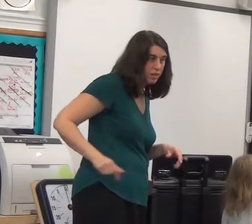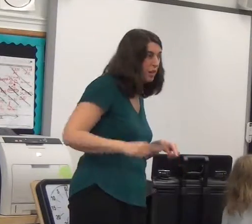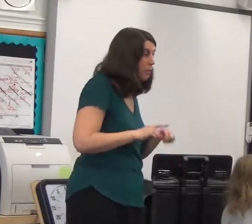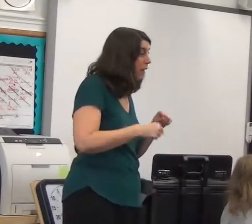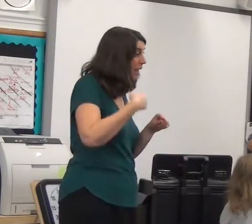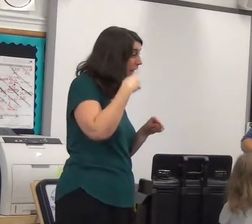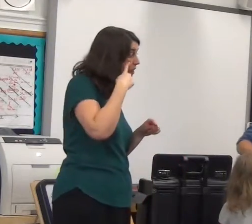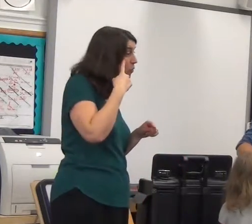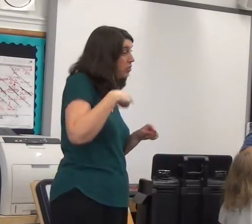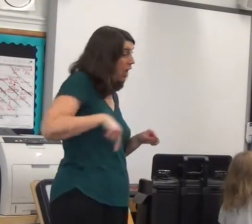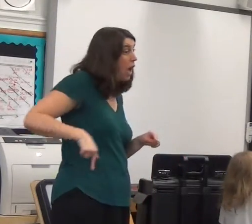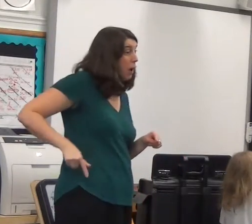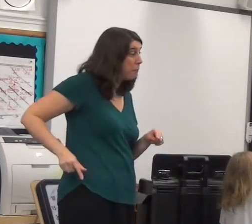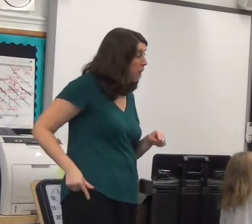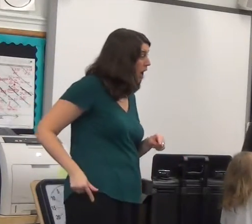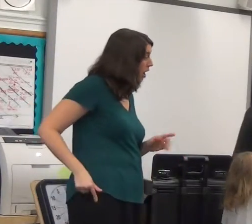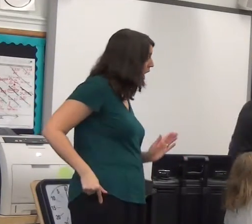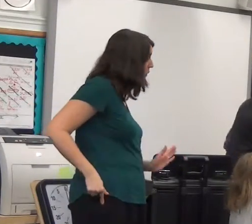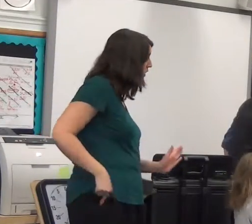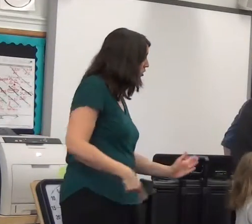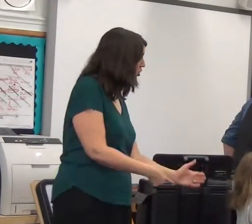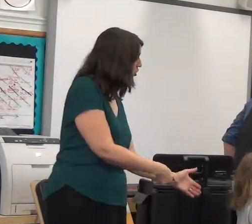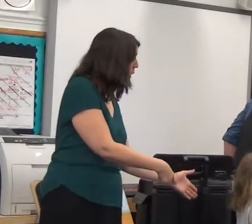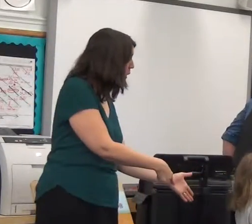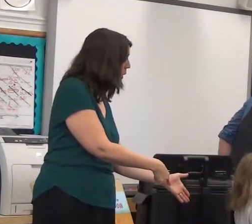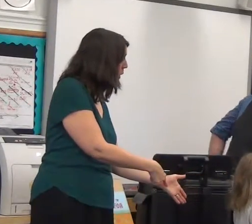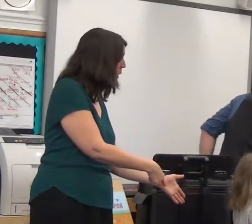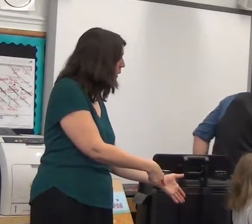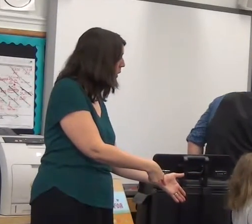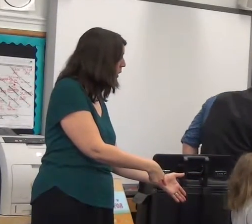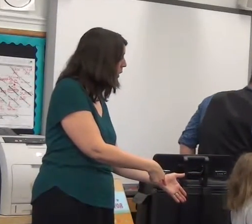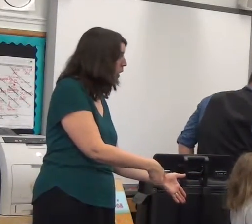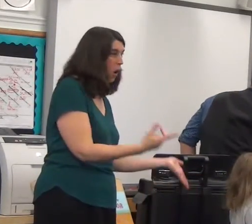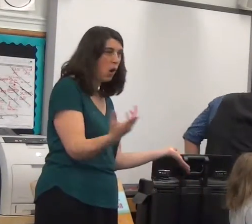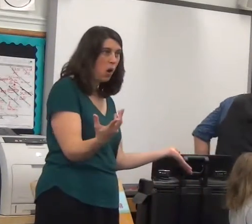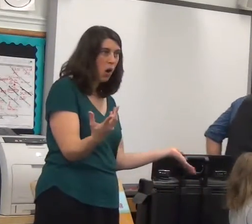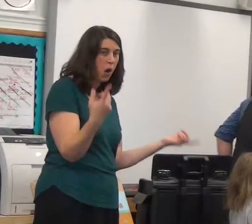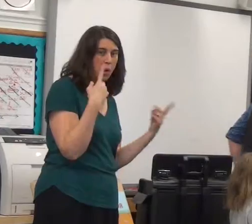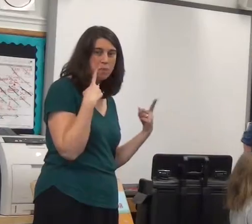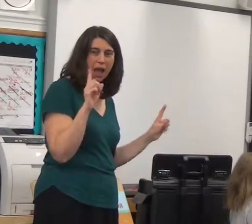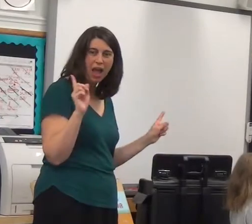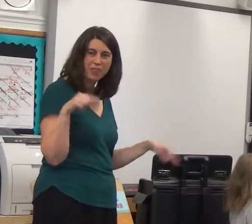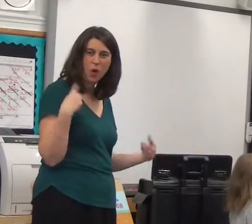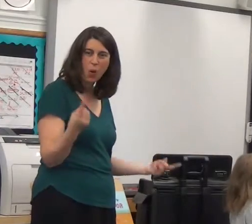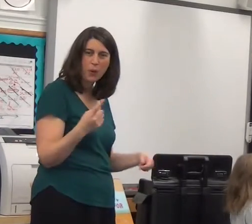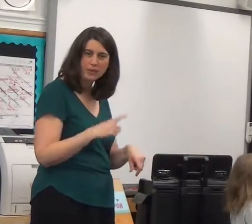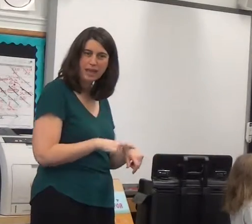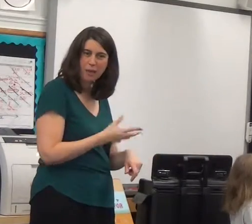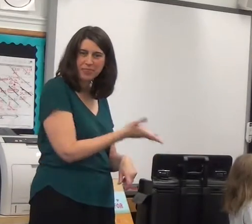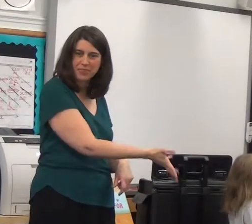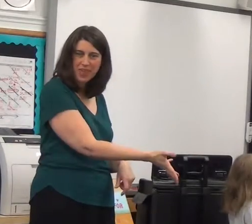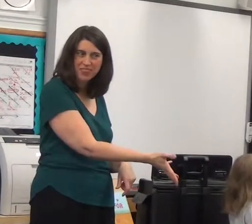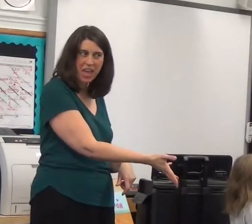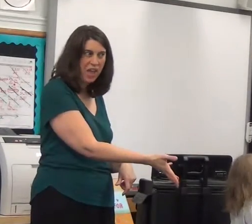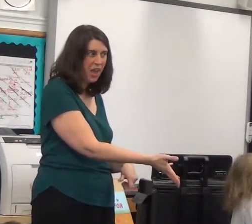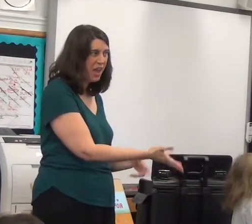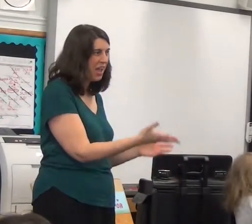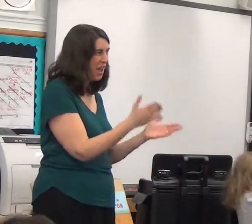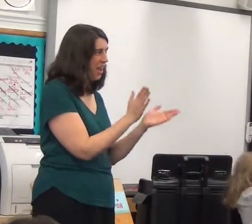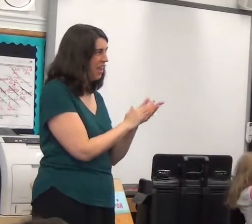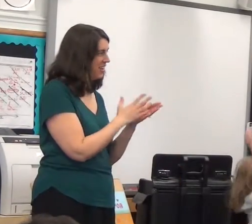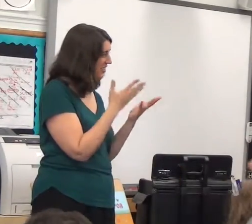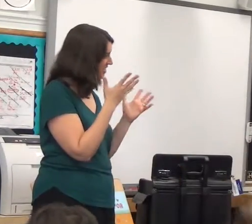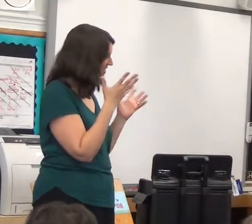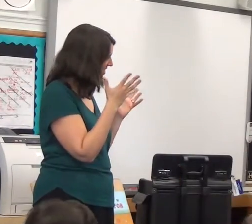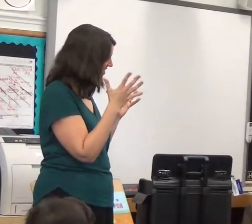it was inside my pocket, I would have showed you that it was actually underneath the cup this whole time. Let's give her a nice big hand. We